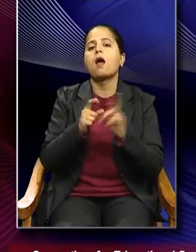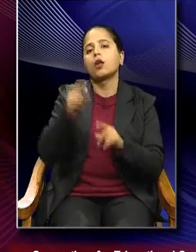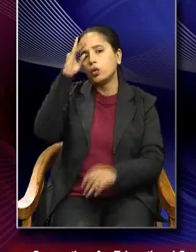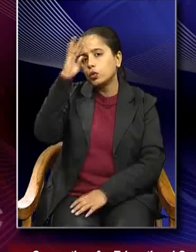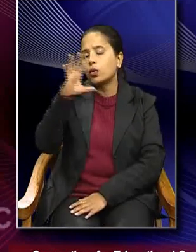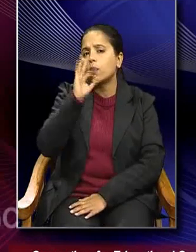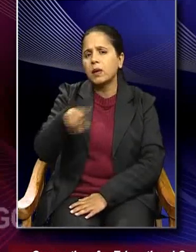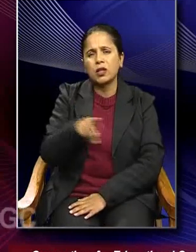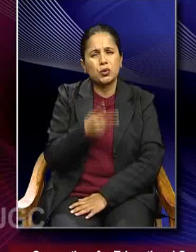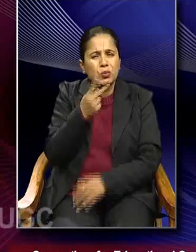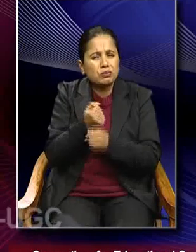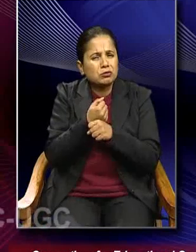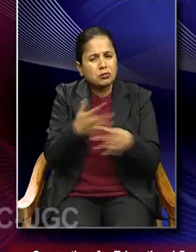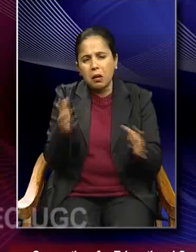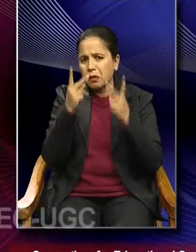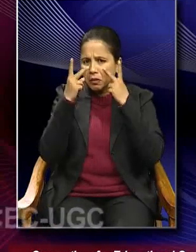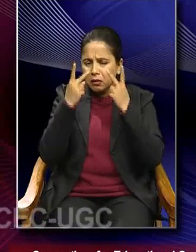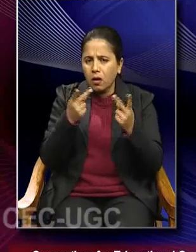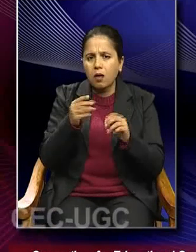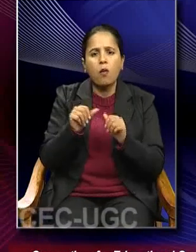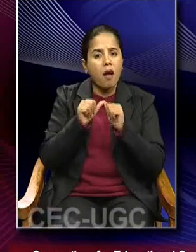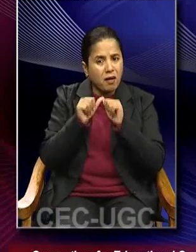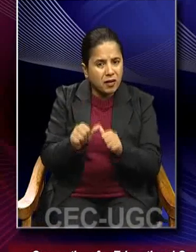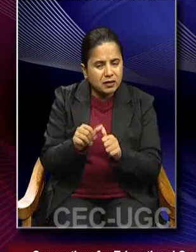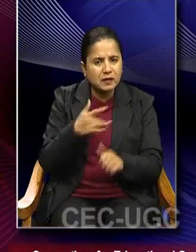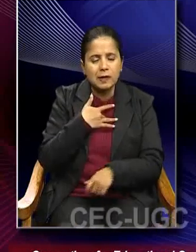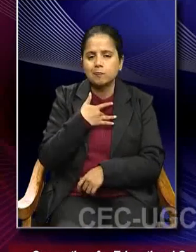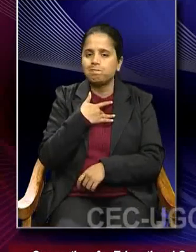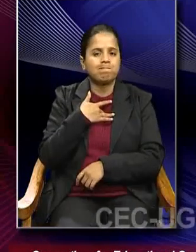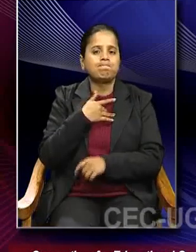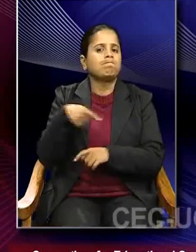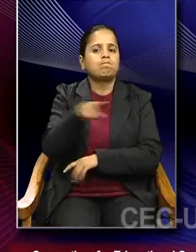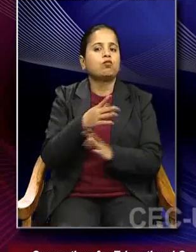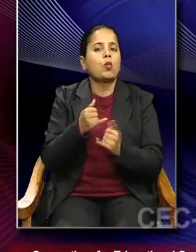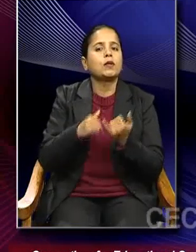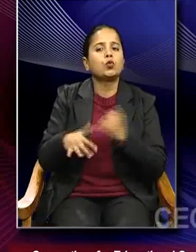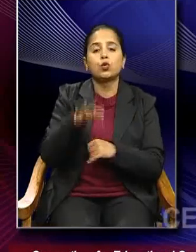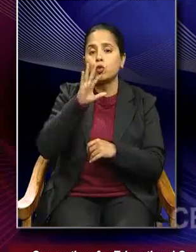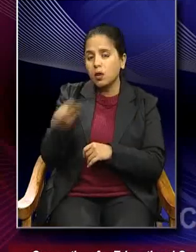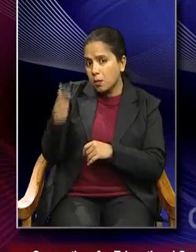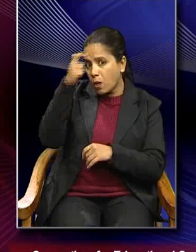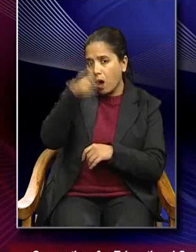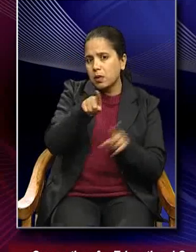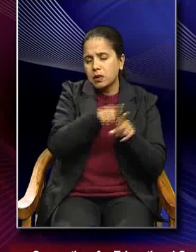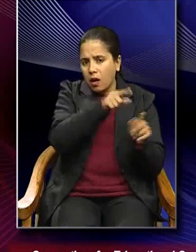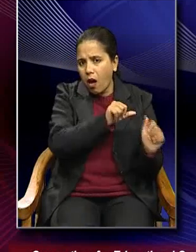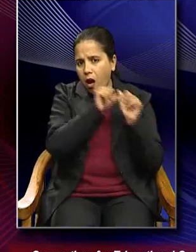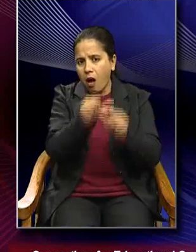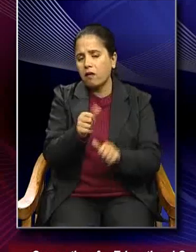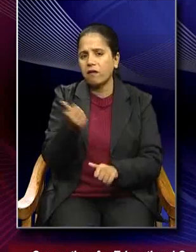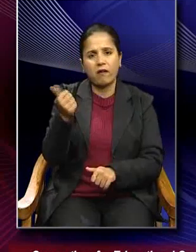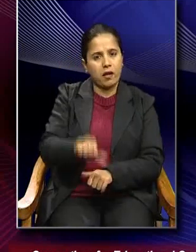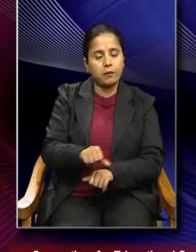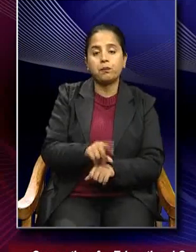is too general to answer actual sociological problems. The